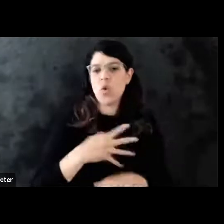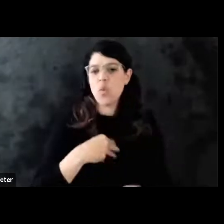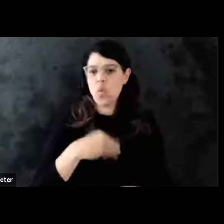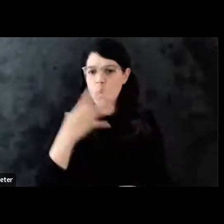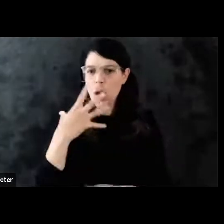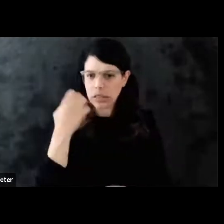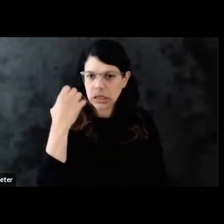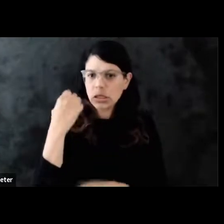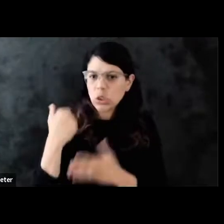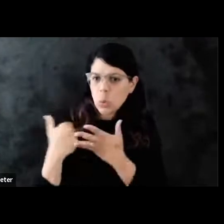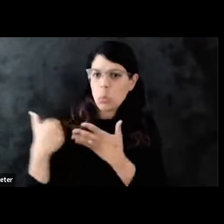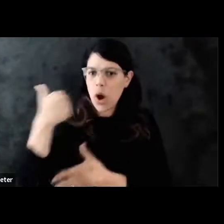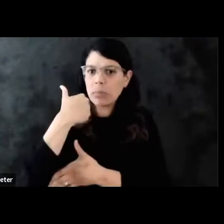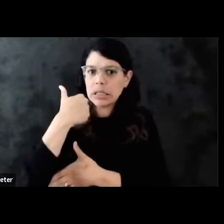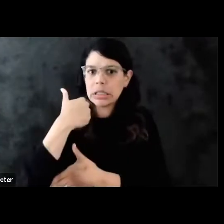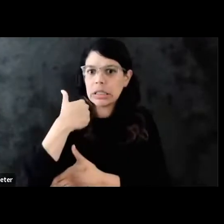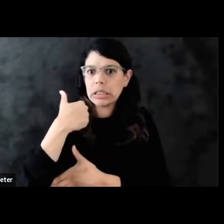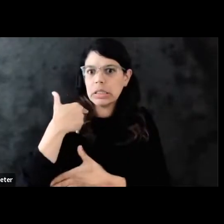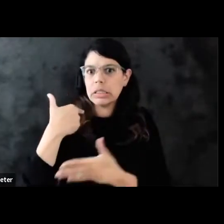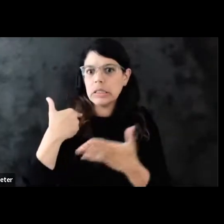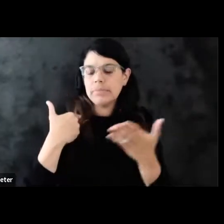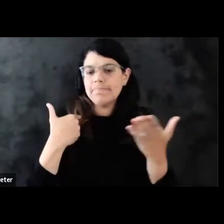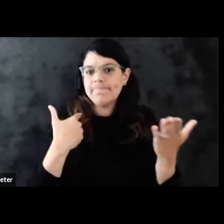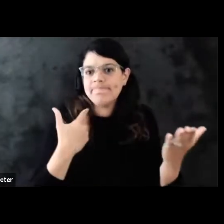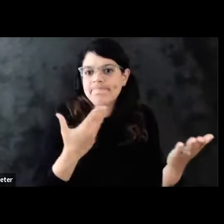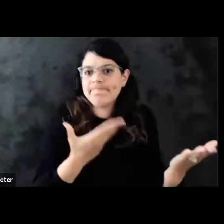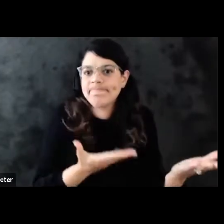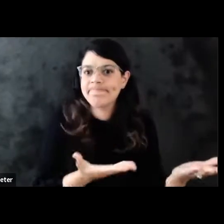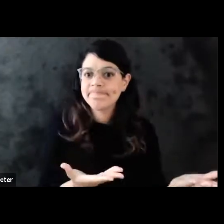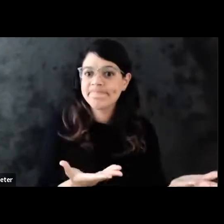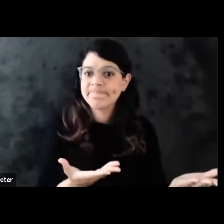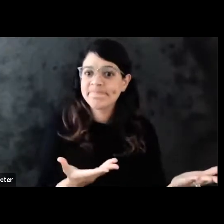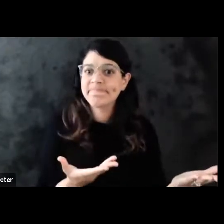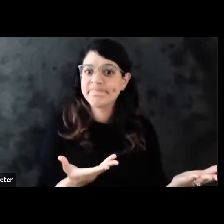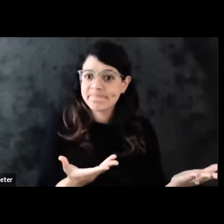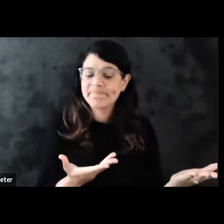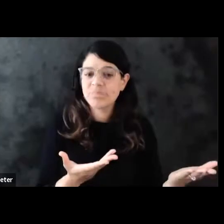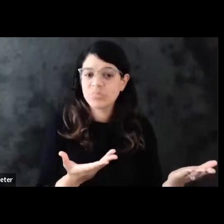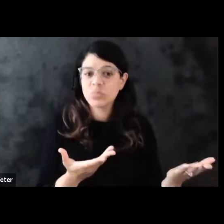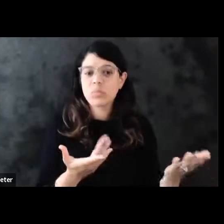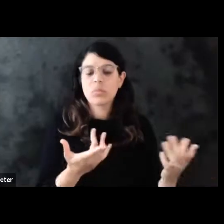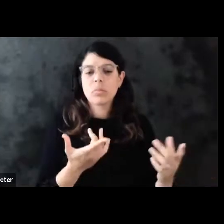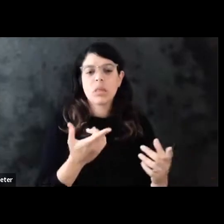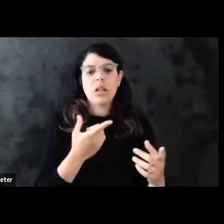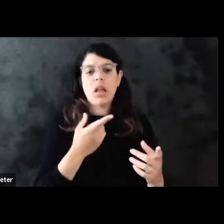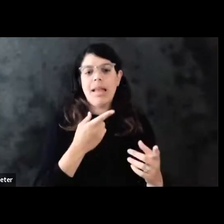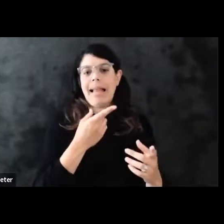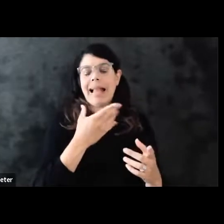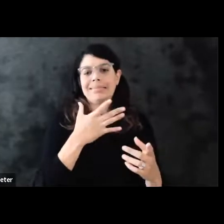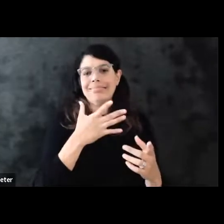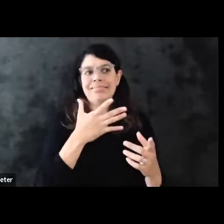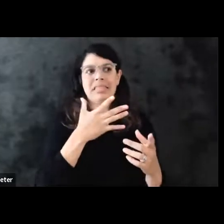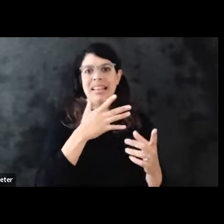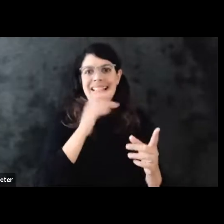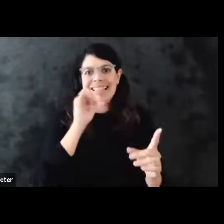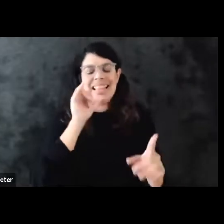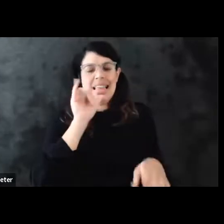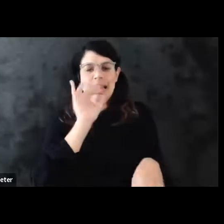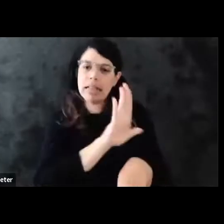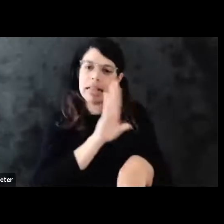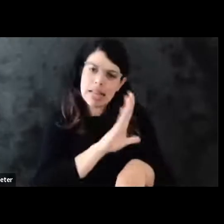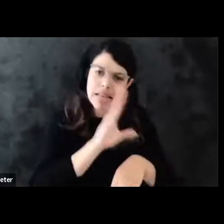of January, I believe it was, that was led to the death of 5 people. And I